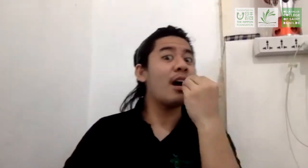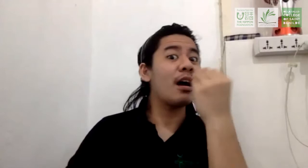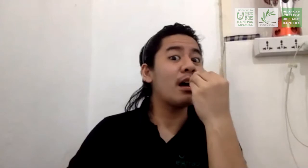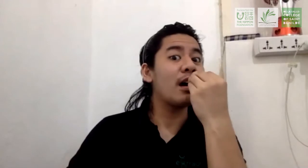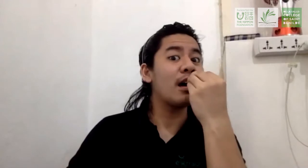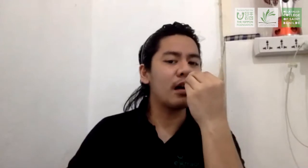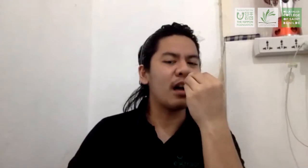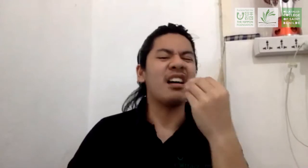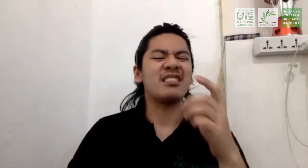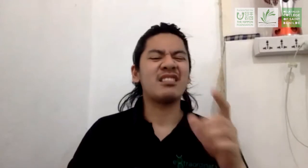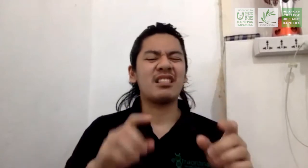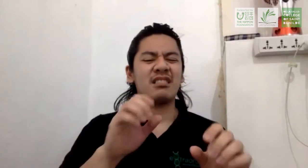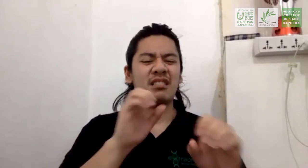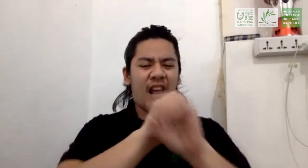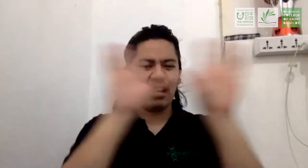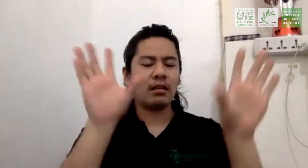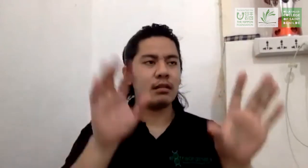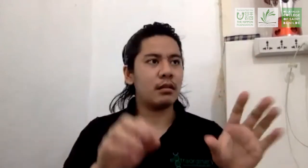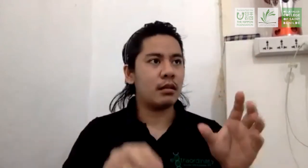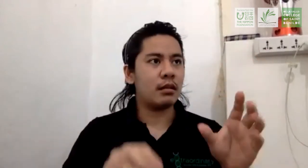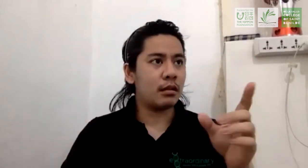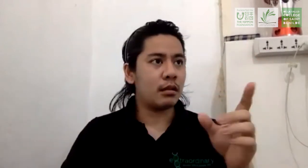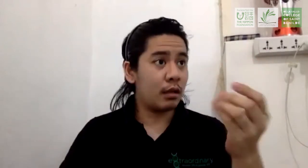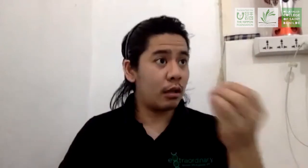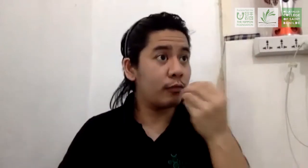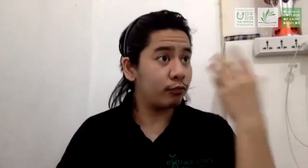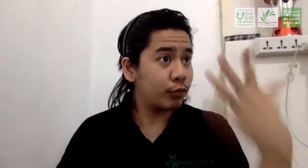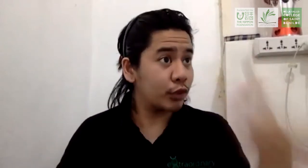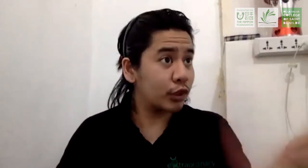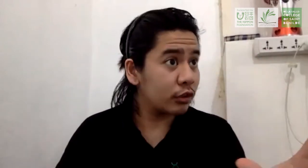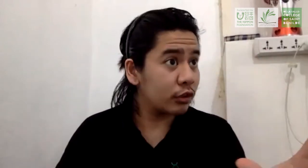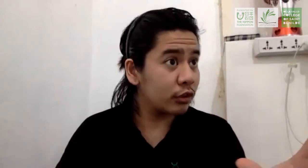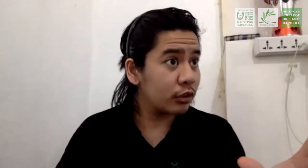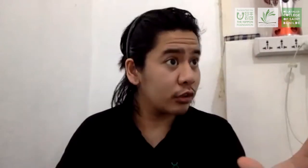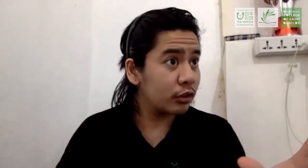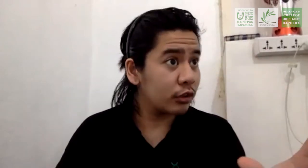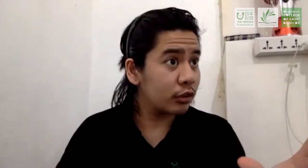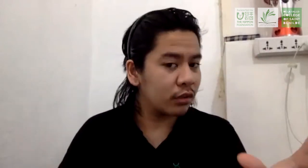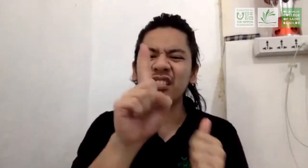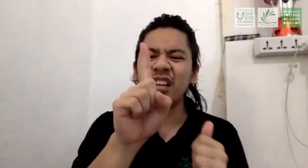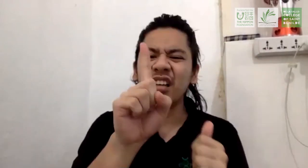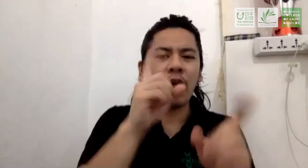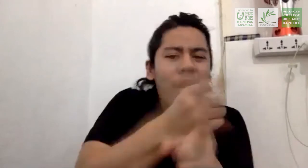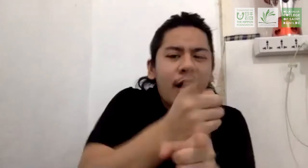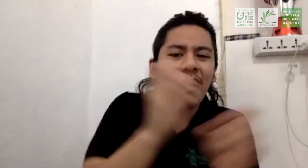I think if you ask something with a date or something or a specific day,